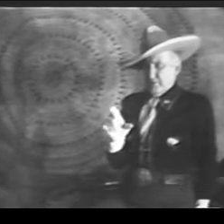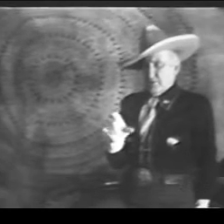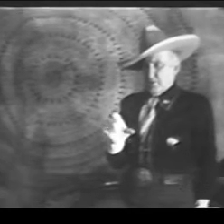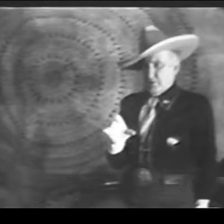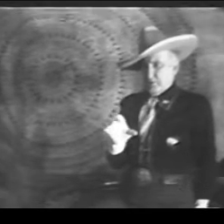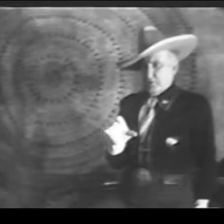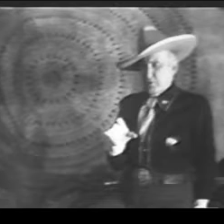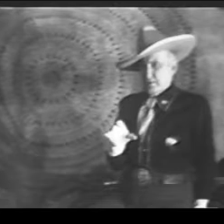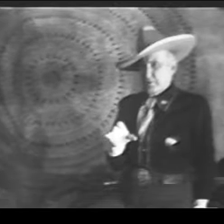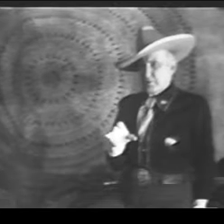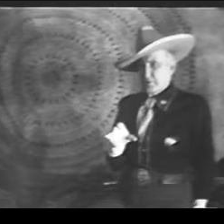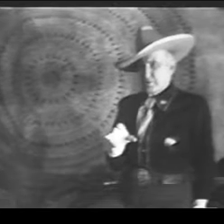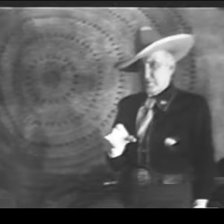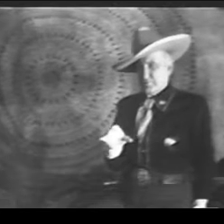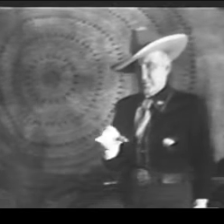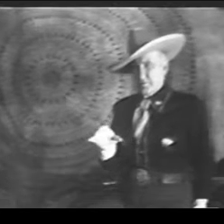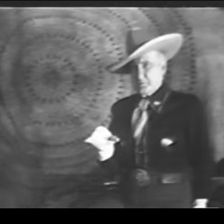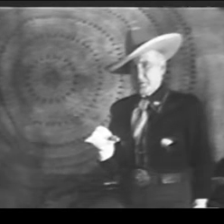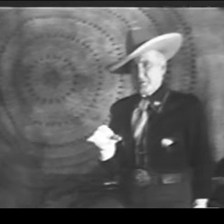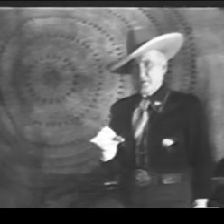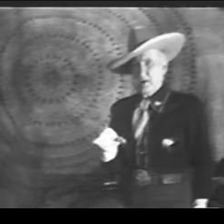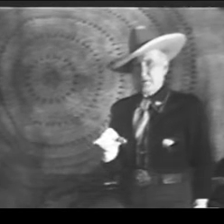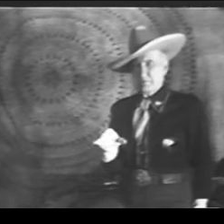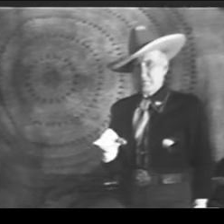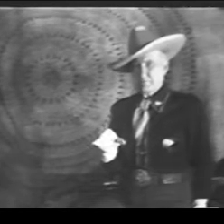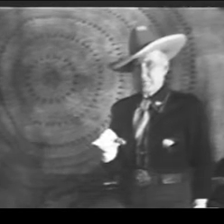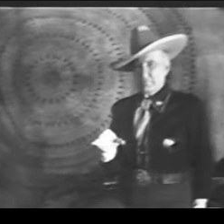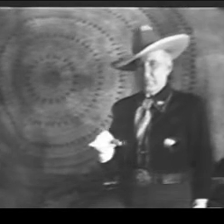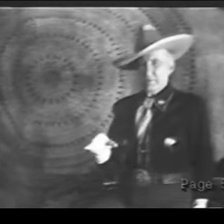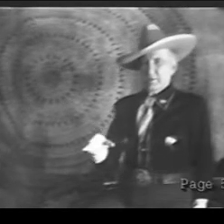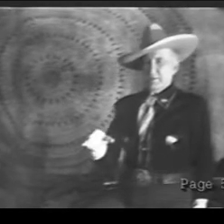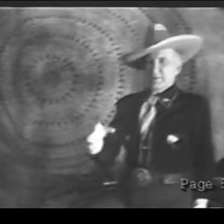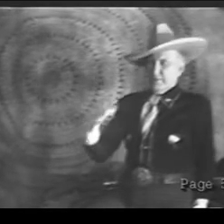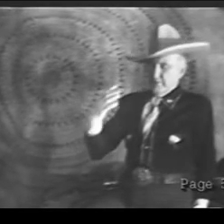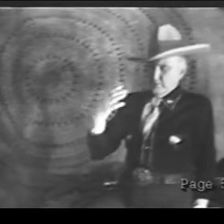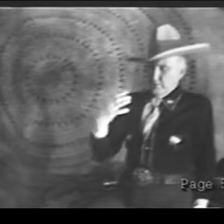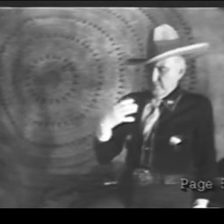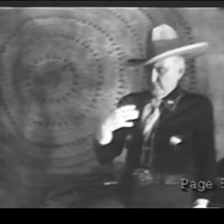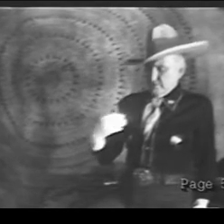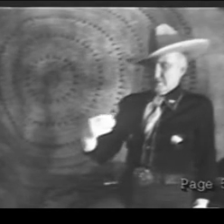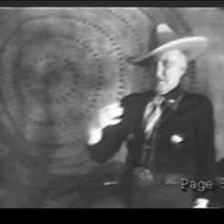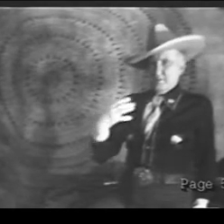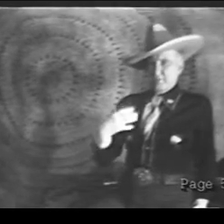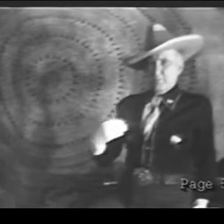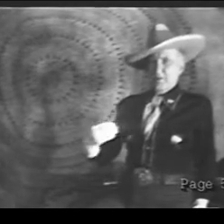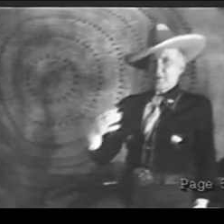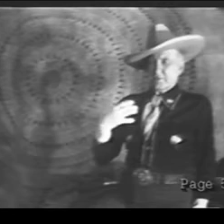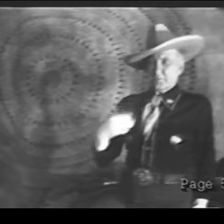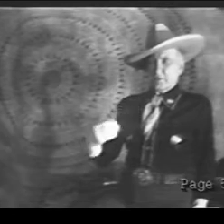an Indian talks about his relatives, for instance, he speaks of his father. Then you have, this is the sign for the parent, the